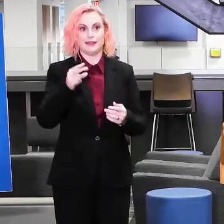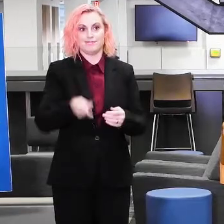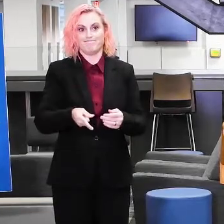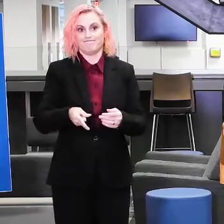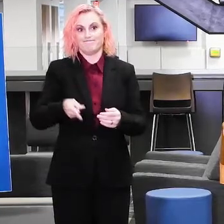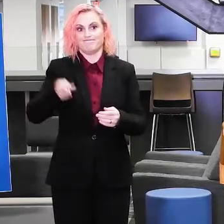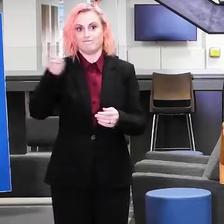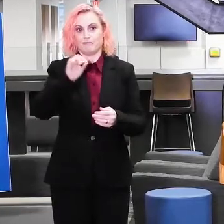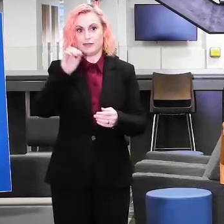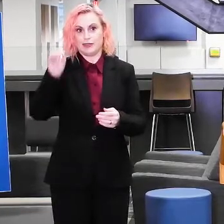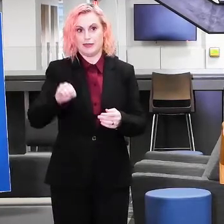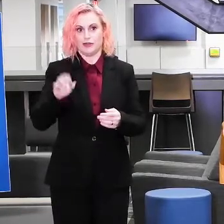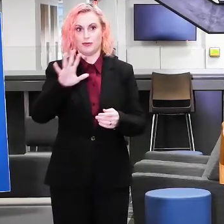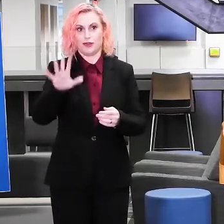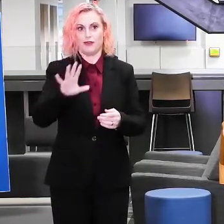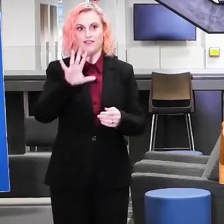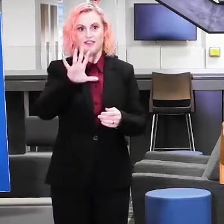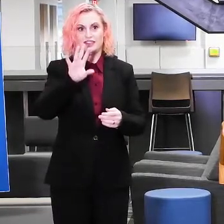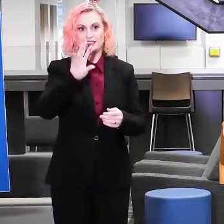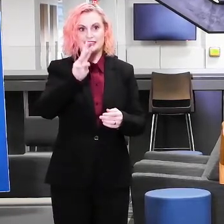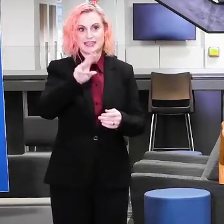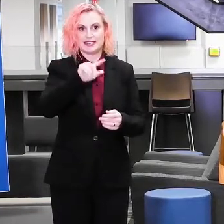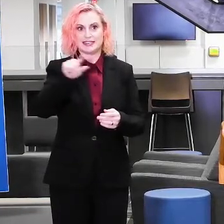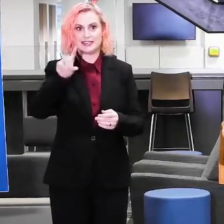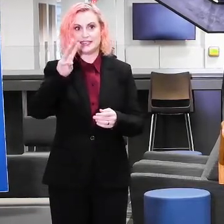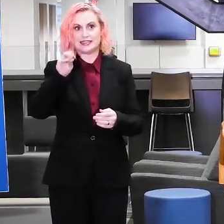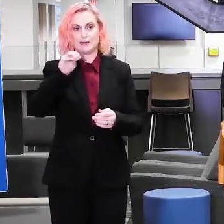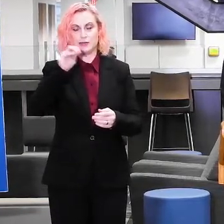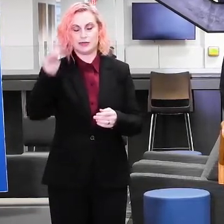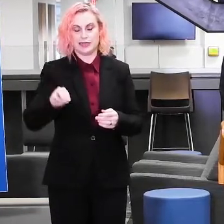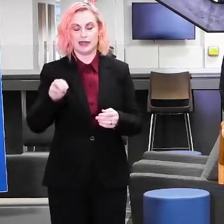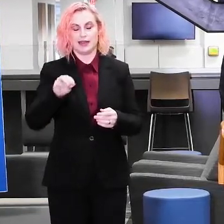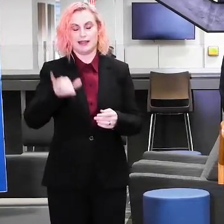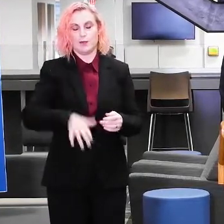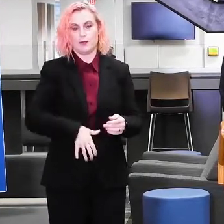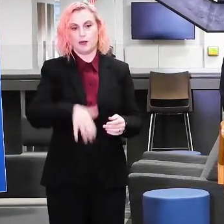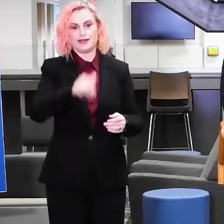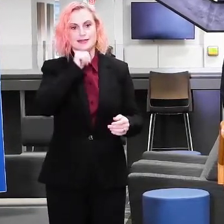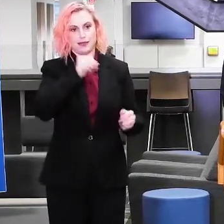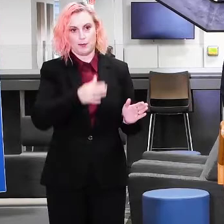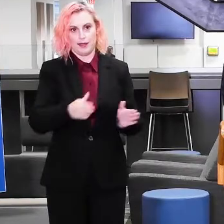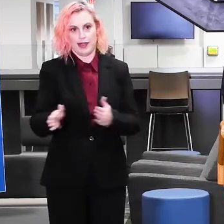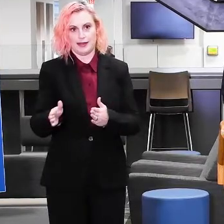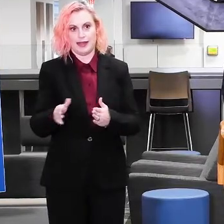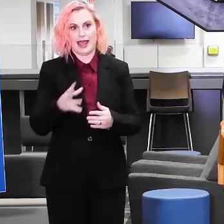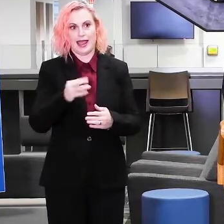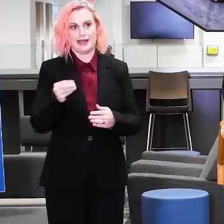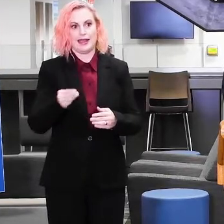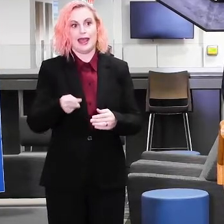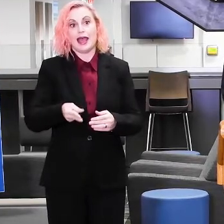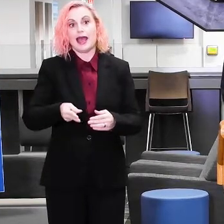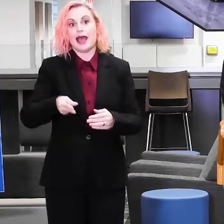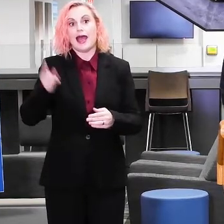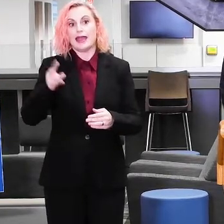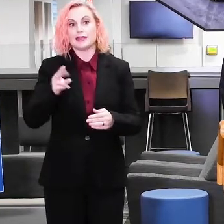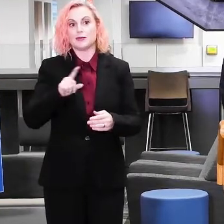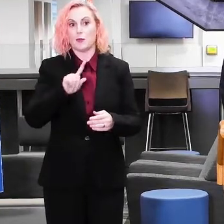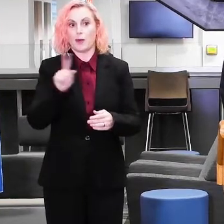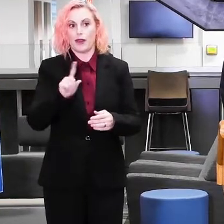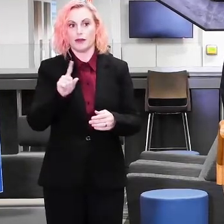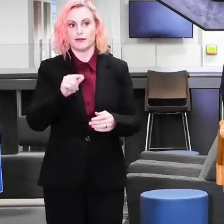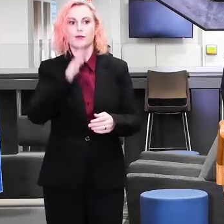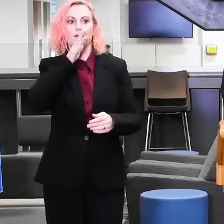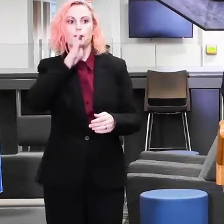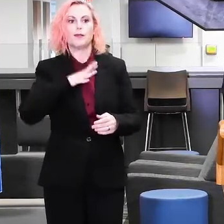is even higher. Between 56 and 60% of those pregnancies are unplanned, and the highest rate are among